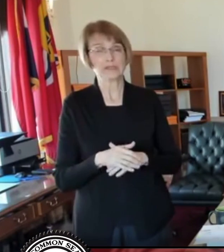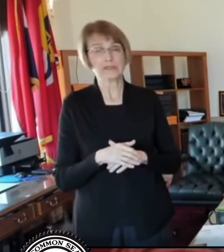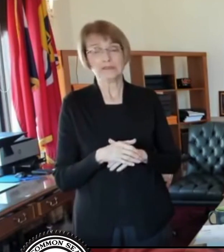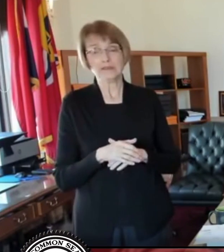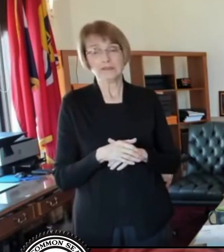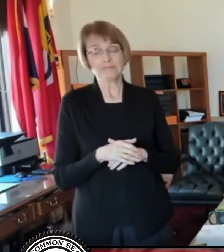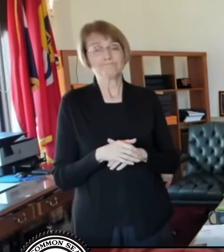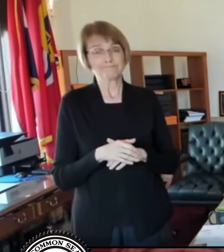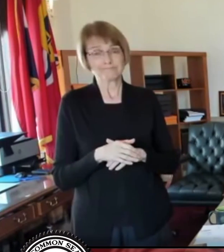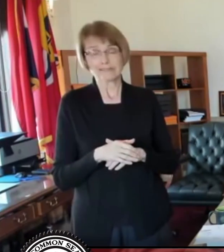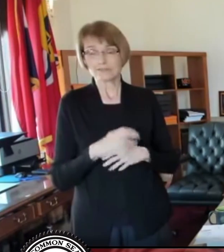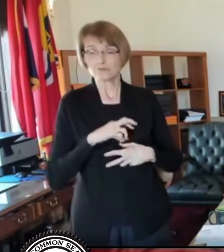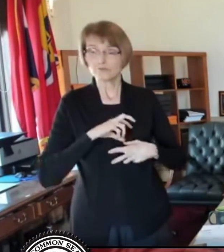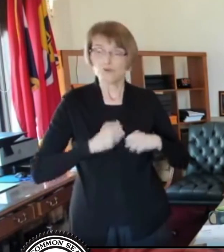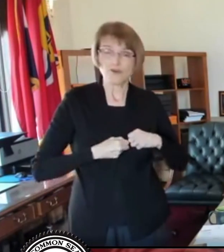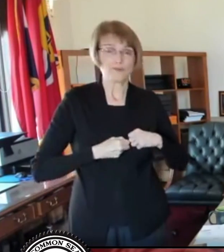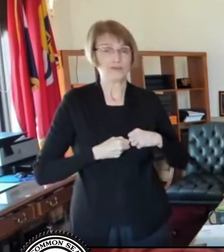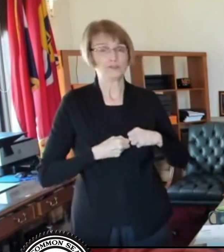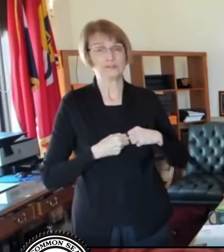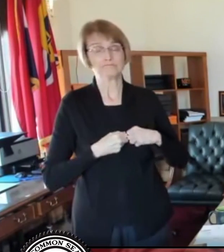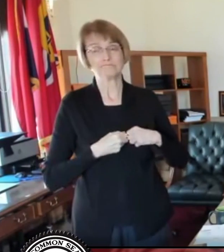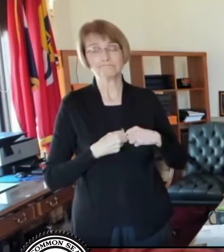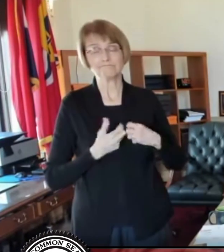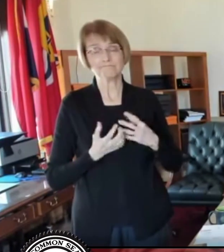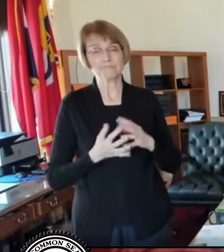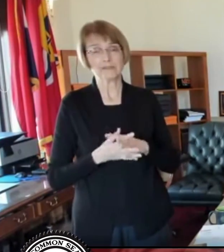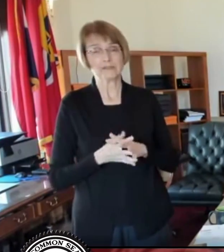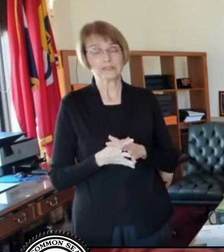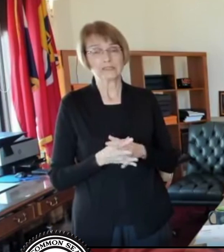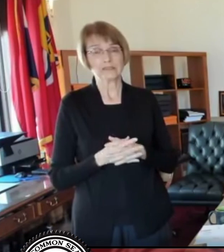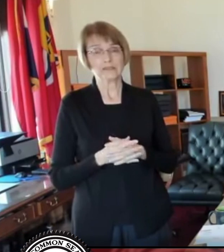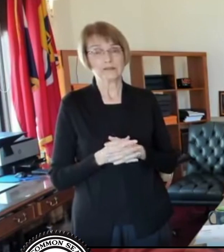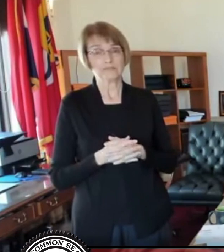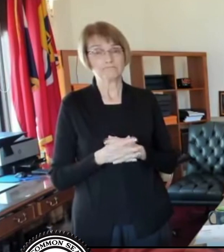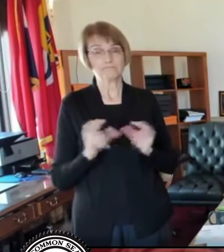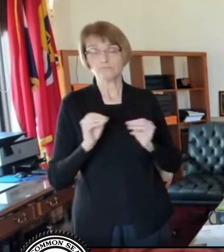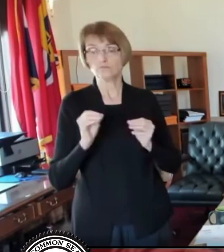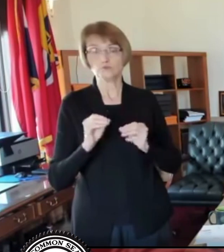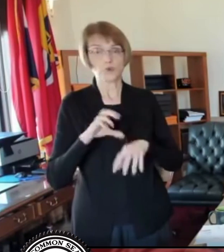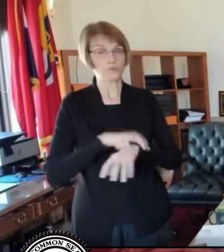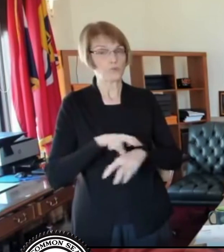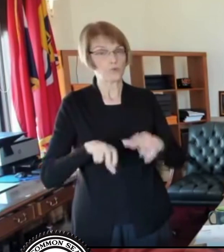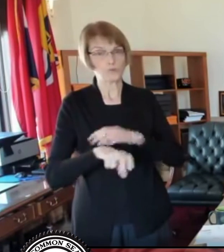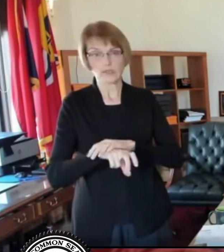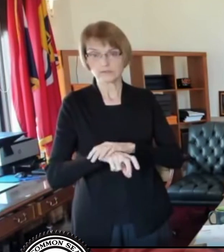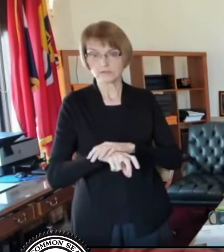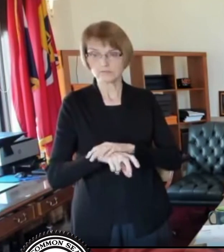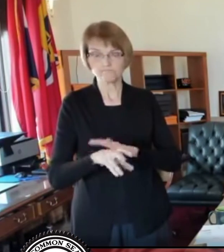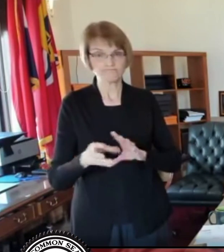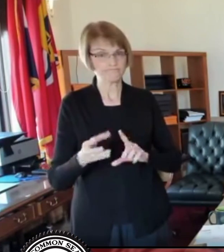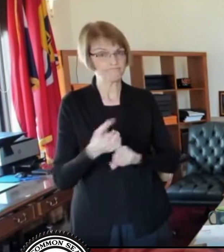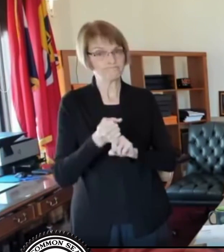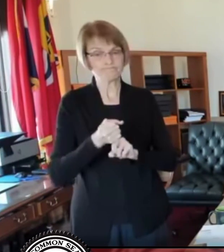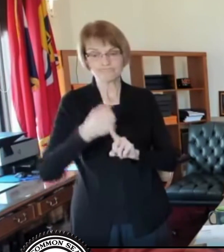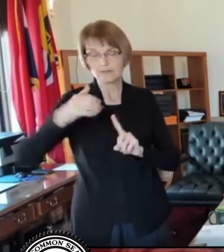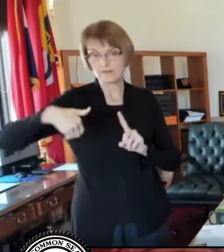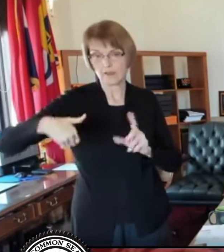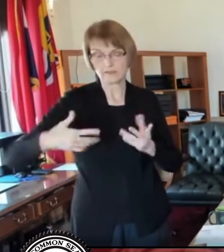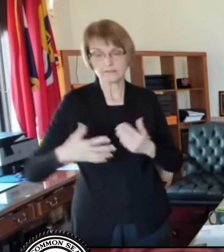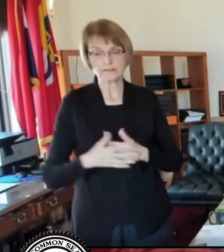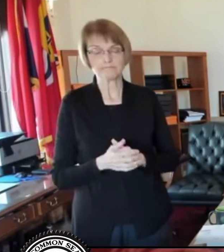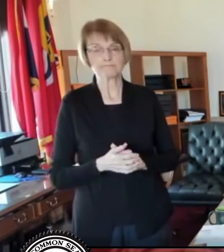it's especially heart-wrenching. So there have not been any arrests made in this case